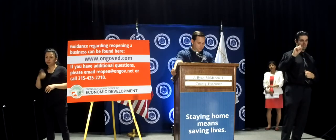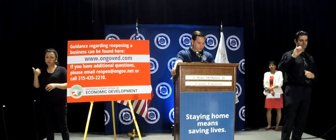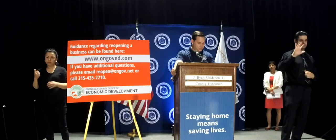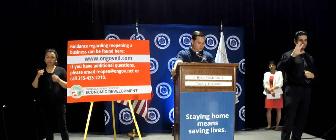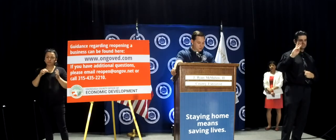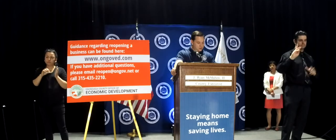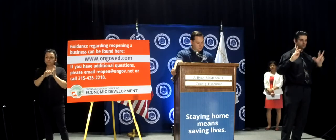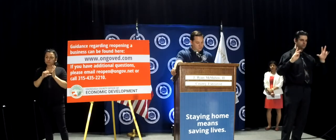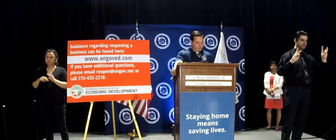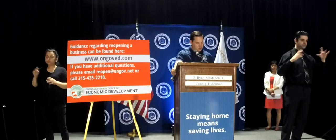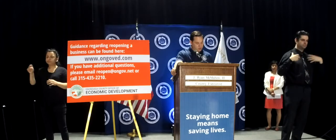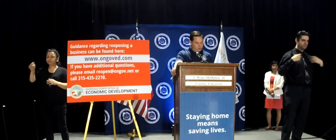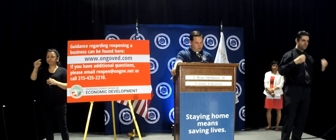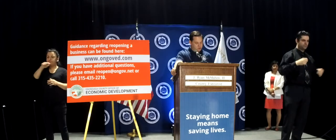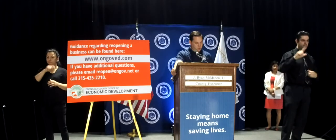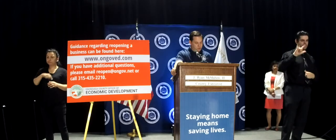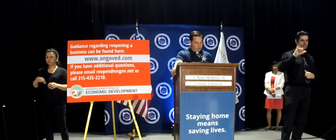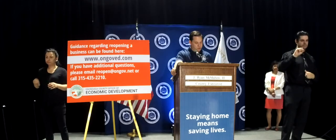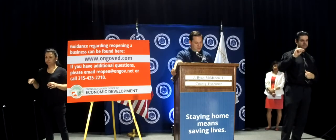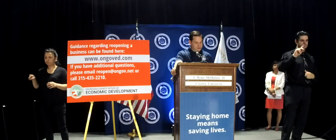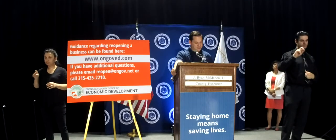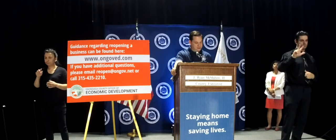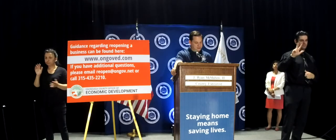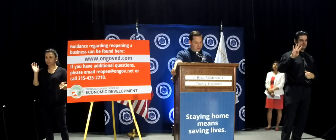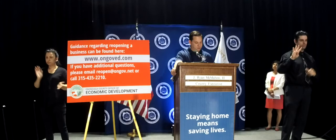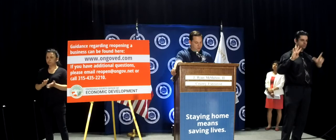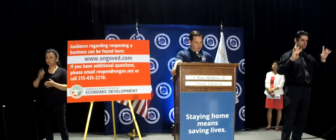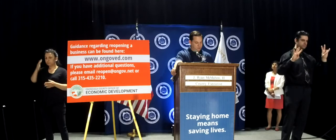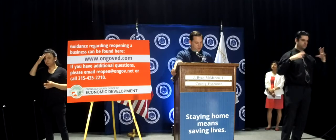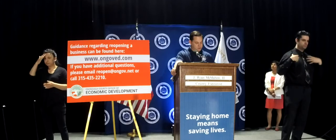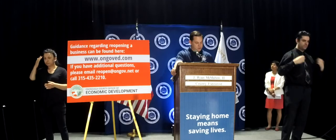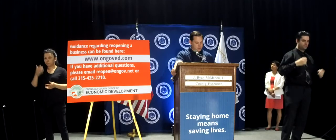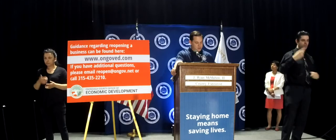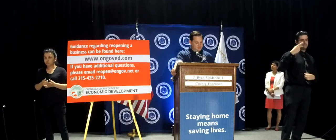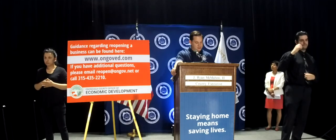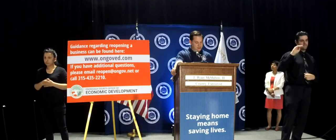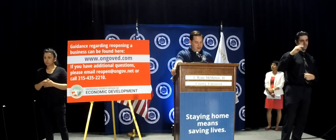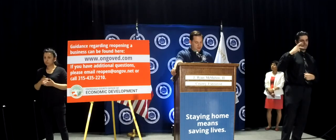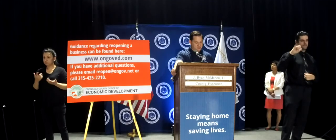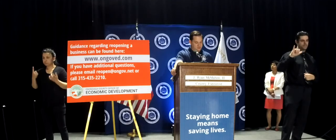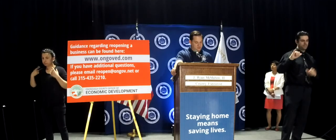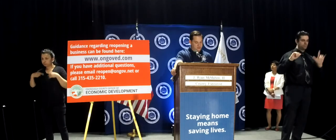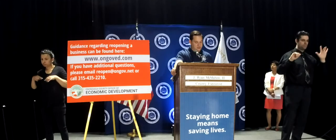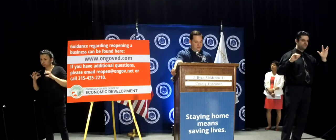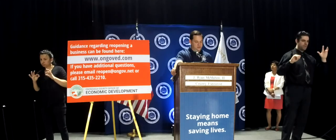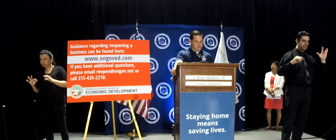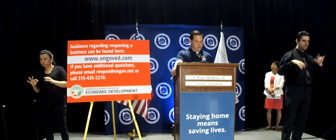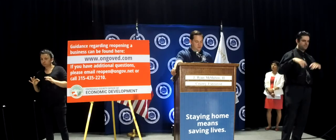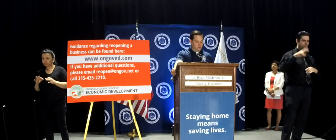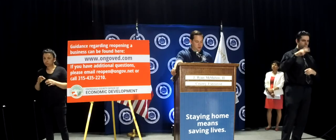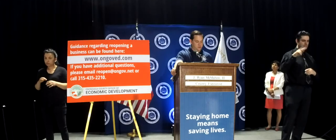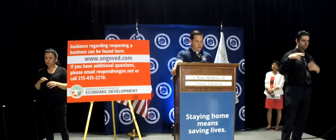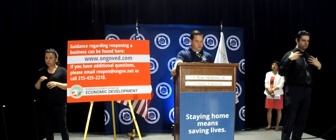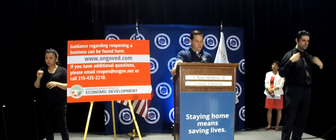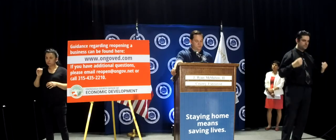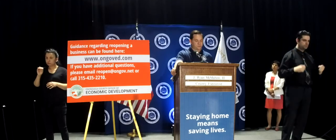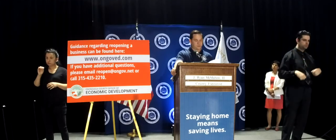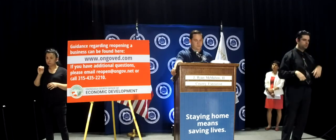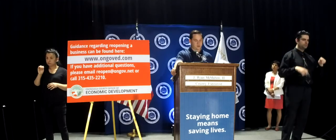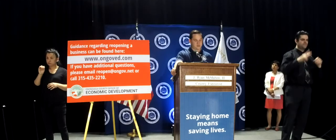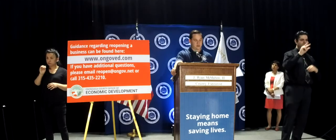22 recoveries. Van Buren, 22 cases, 9 recoveries. Skinny Atlas, 15 cases, 15